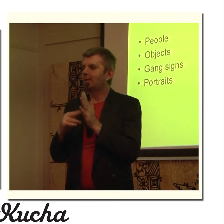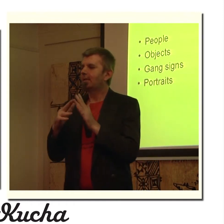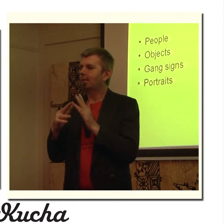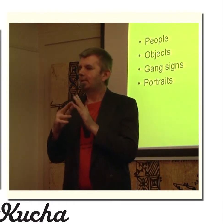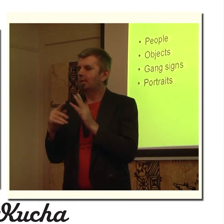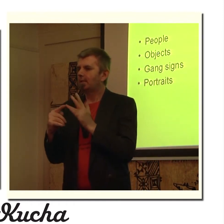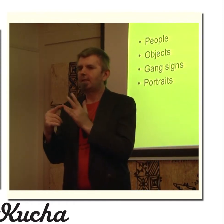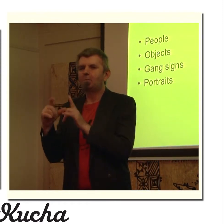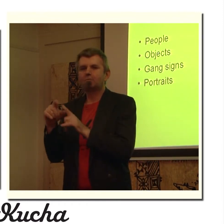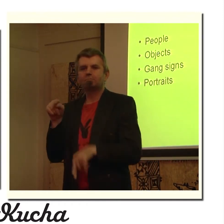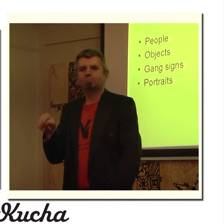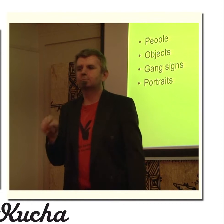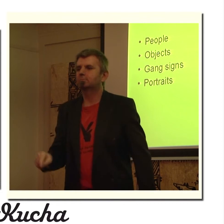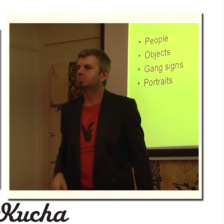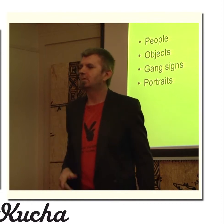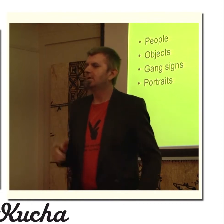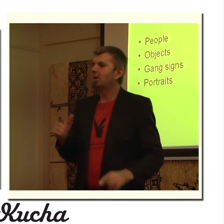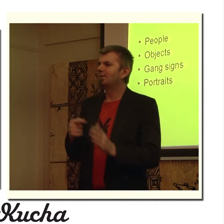telling you about Di Henwood.